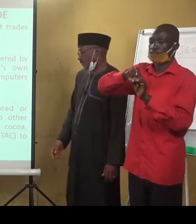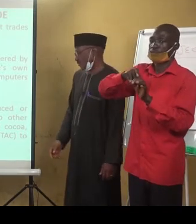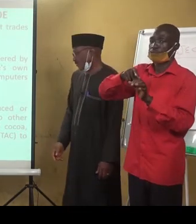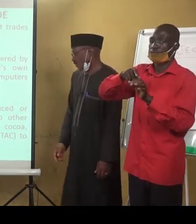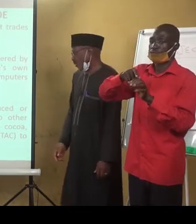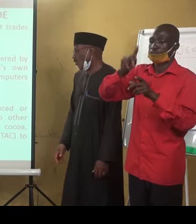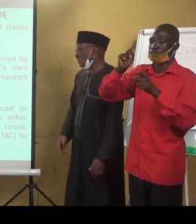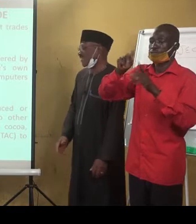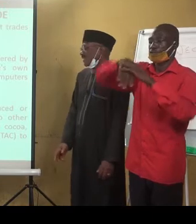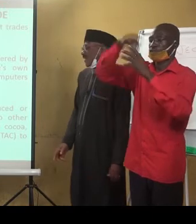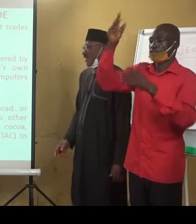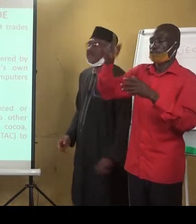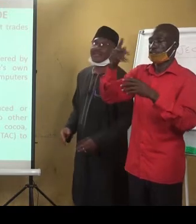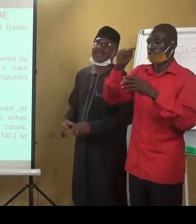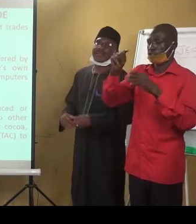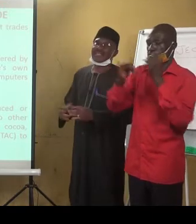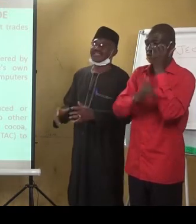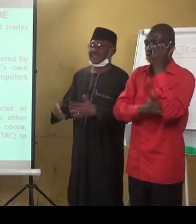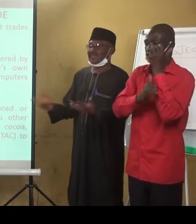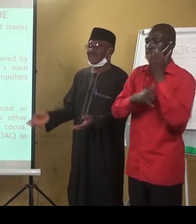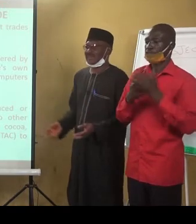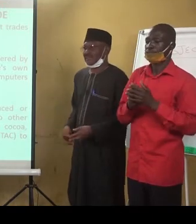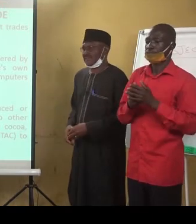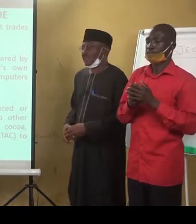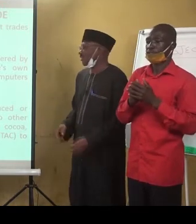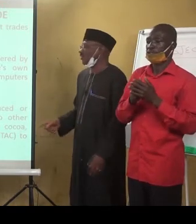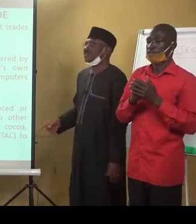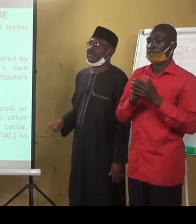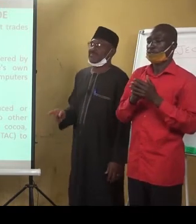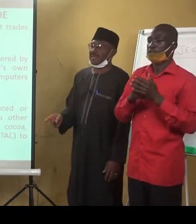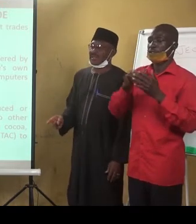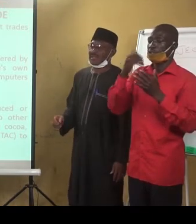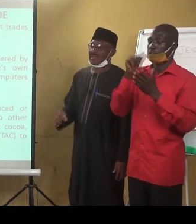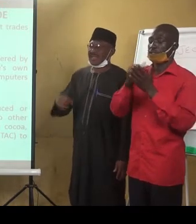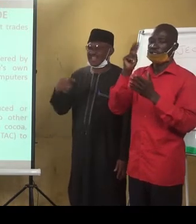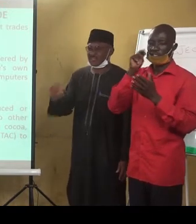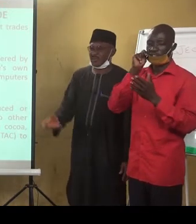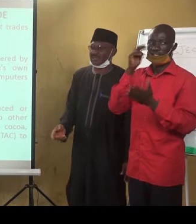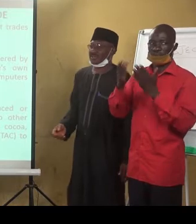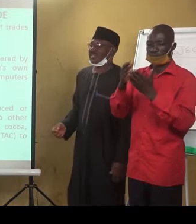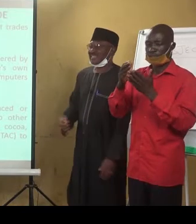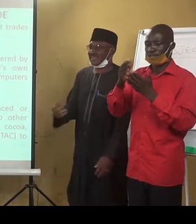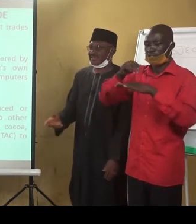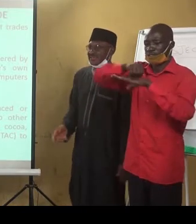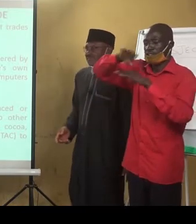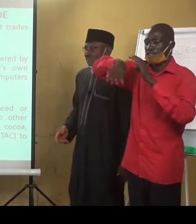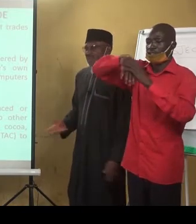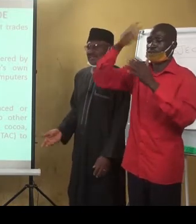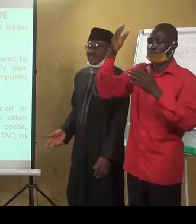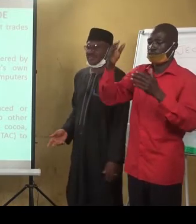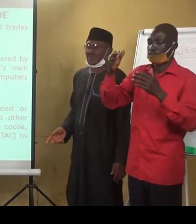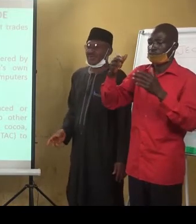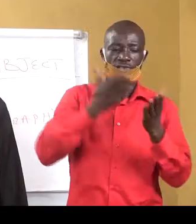products or technical, that is the services. Nigeria may export services.